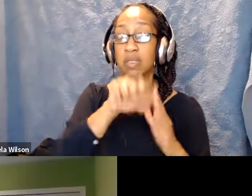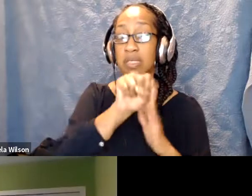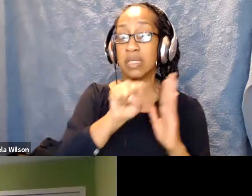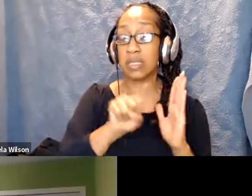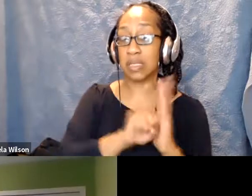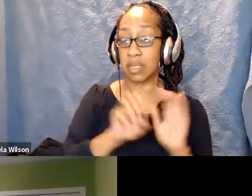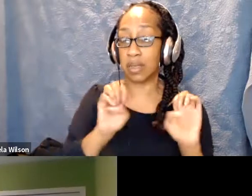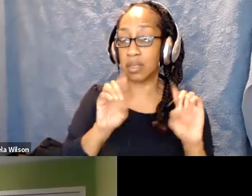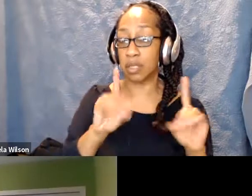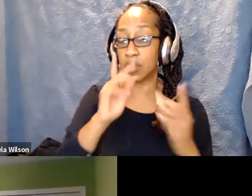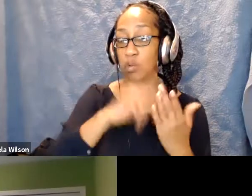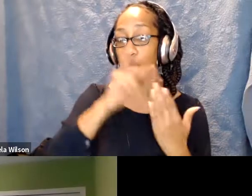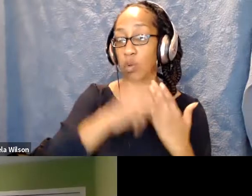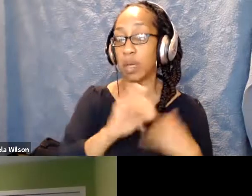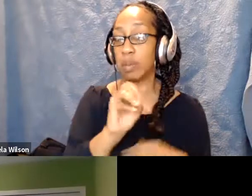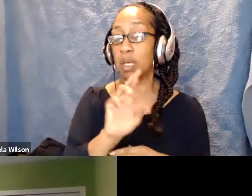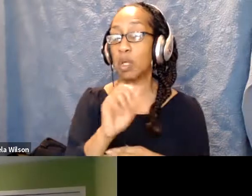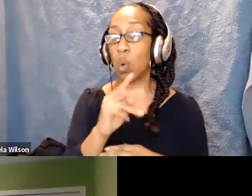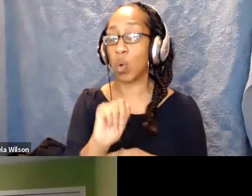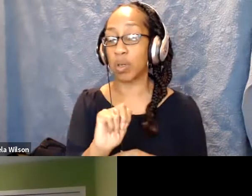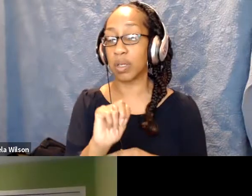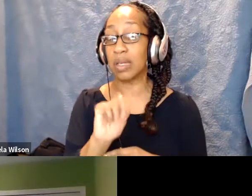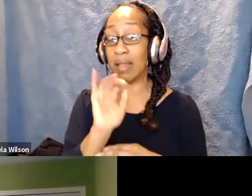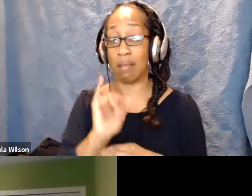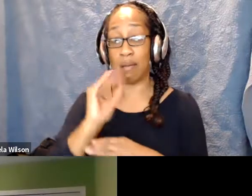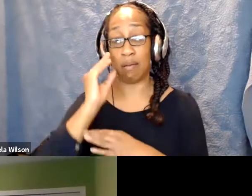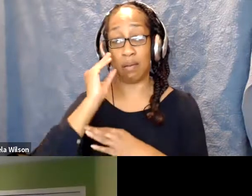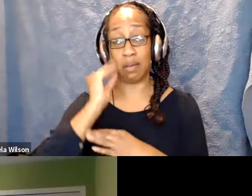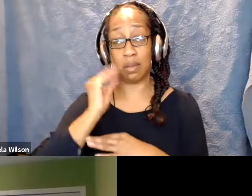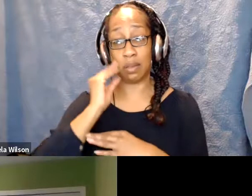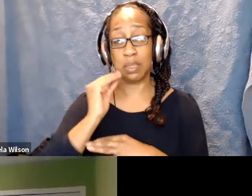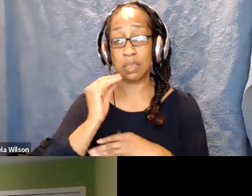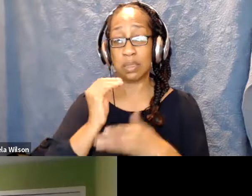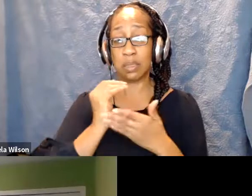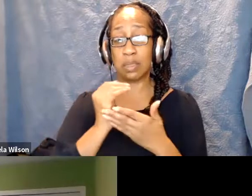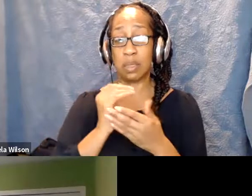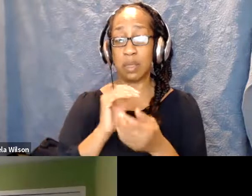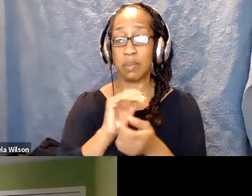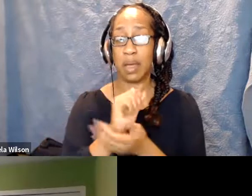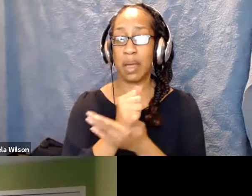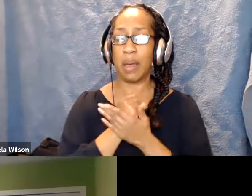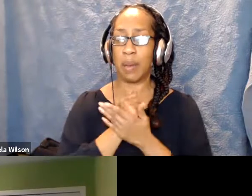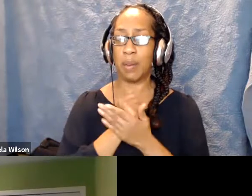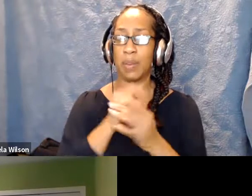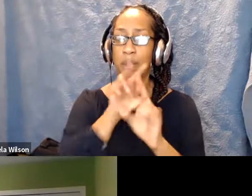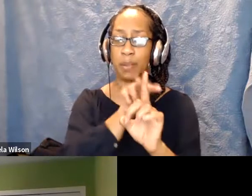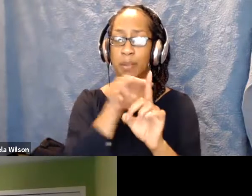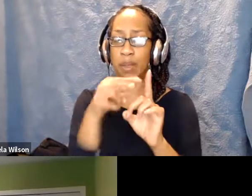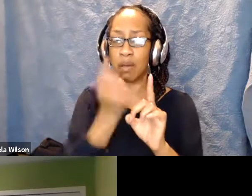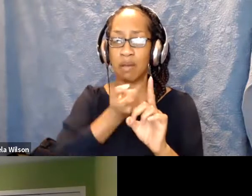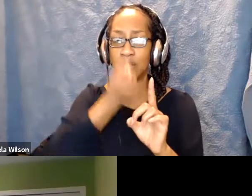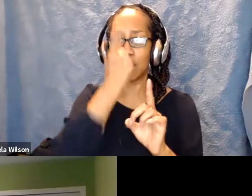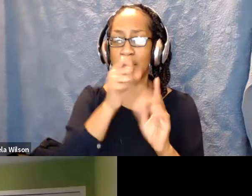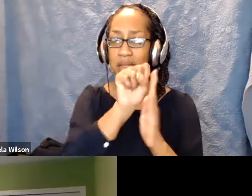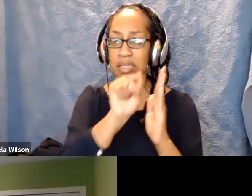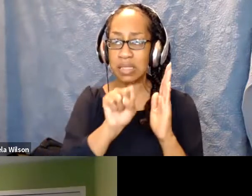And that experience really provided me with the perspective of what it's like working in states and the